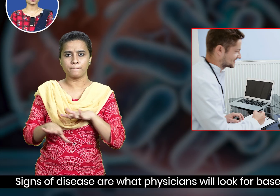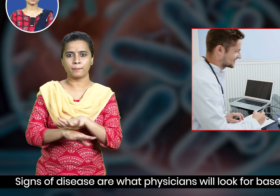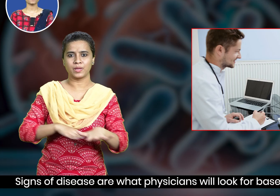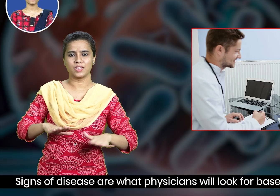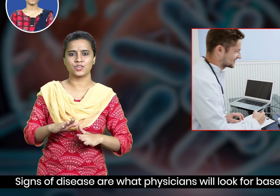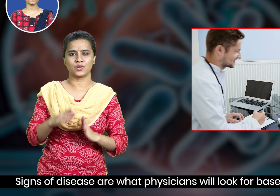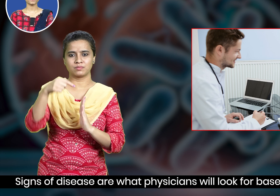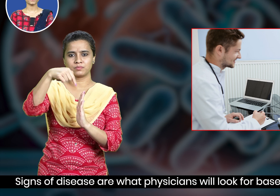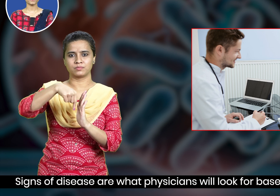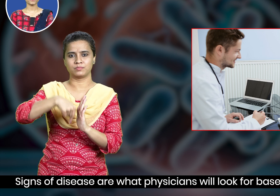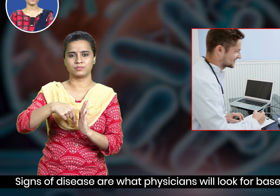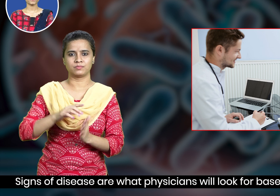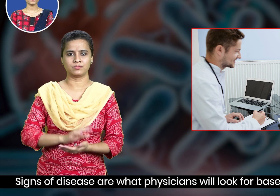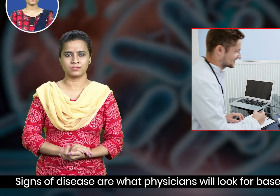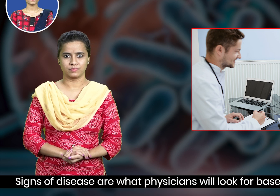symptoms.